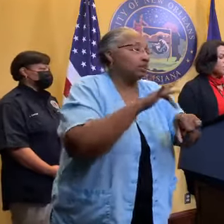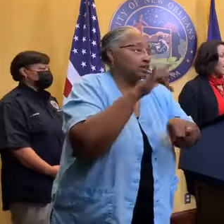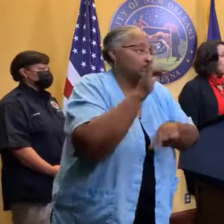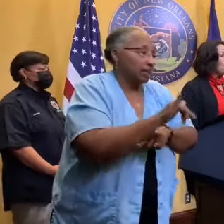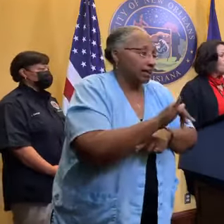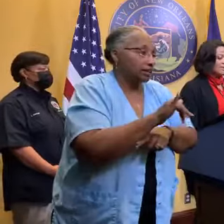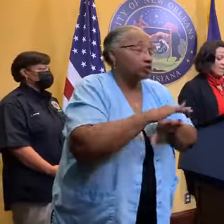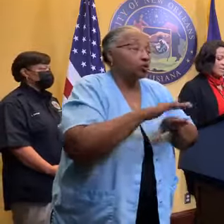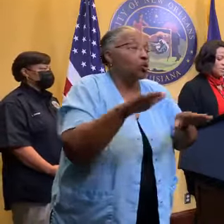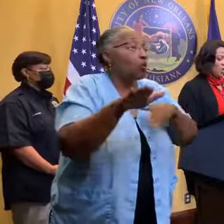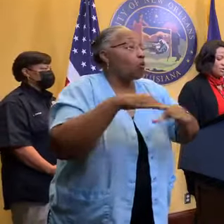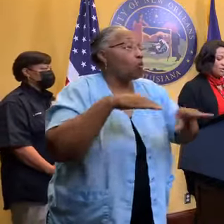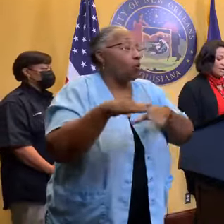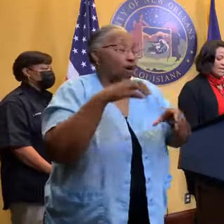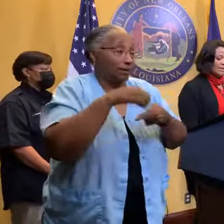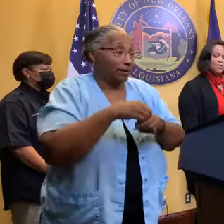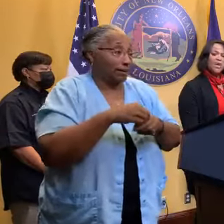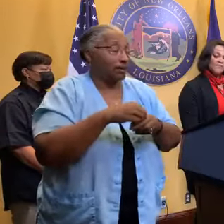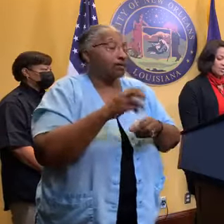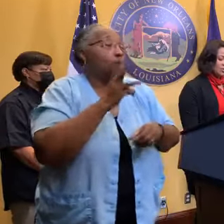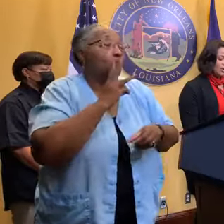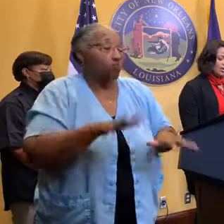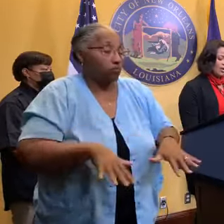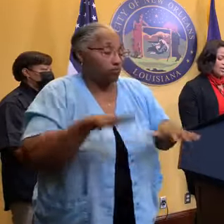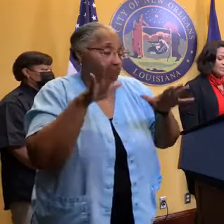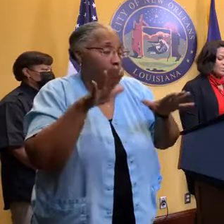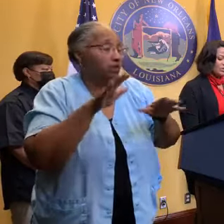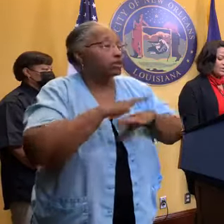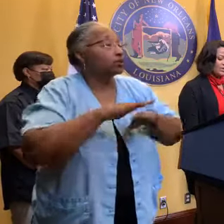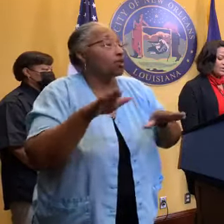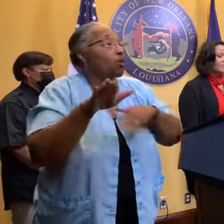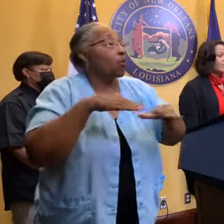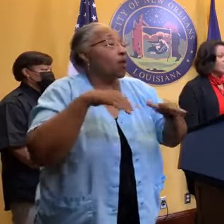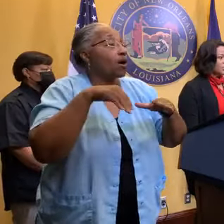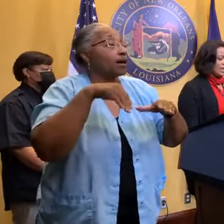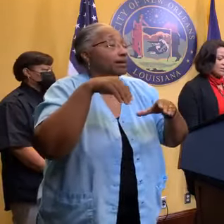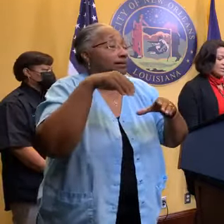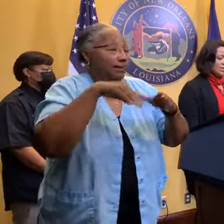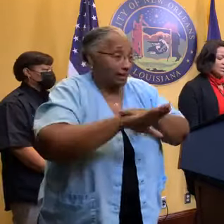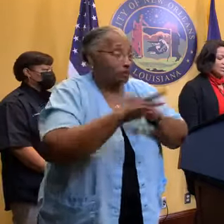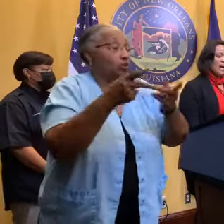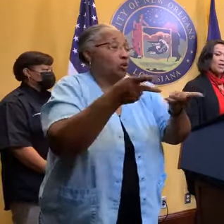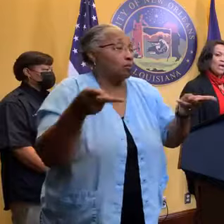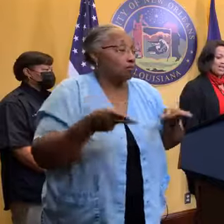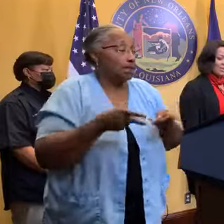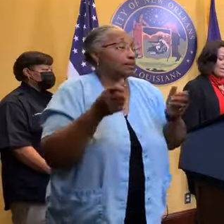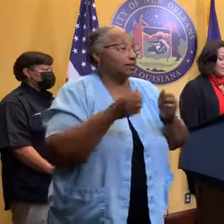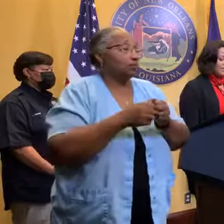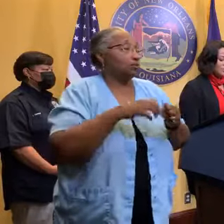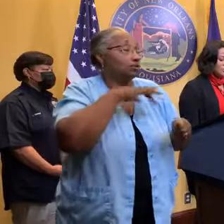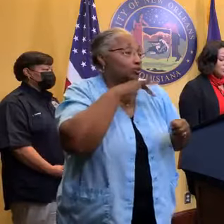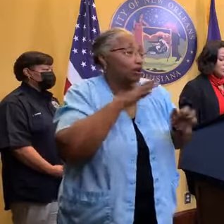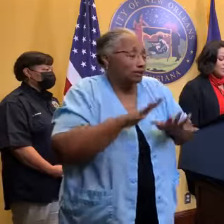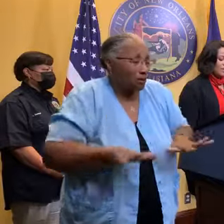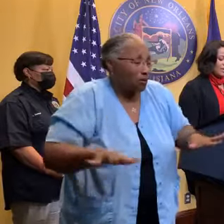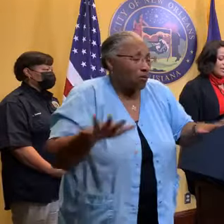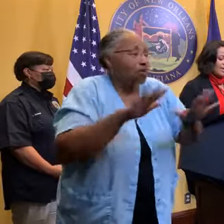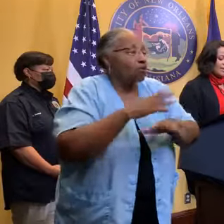Do not walk in standing water, and do not venture into areas of debris, since energized and dangerous power lines may not be